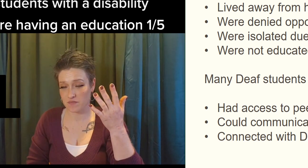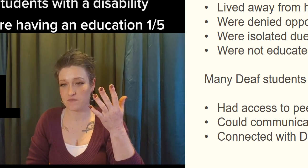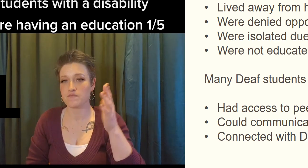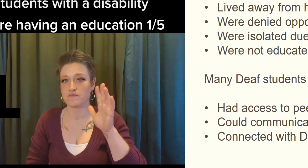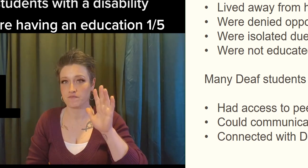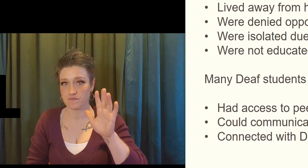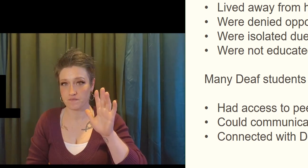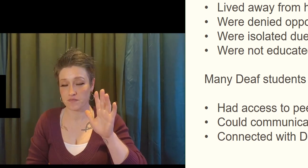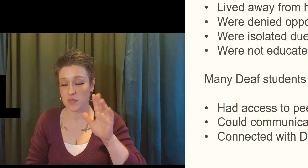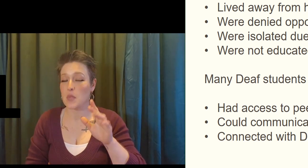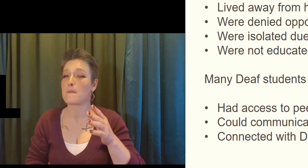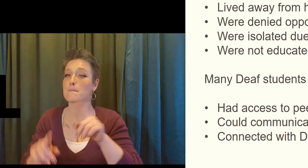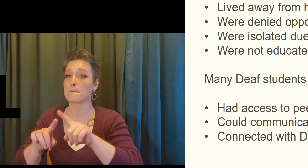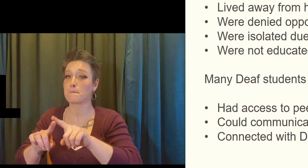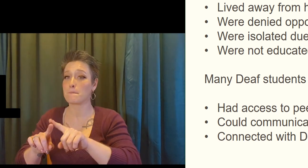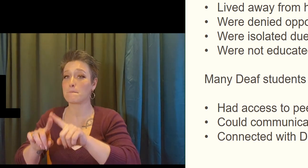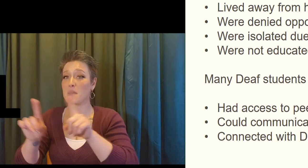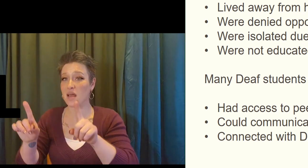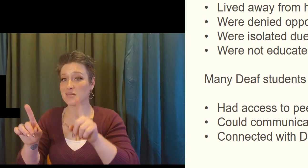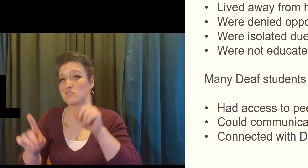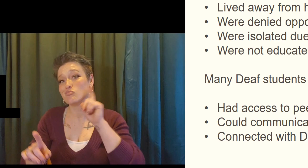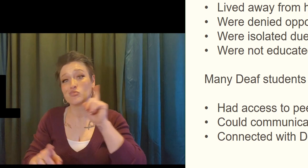1/5.